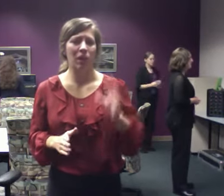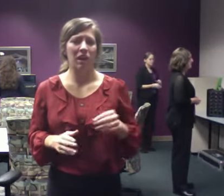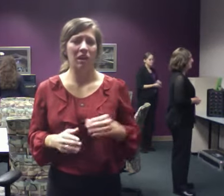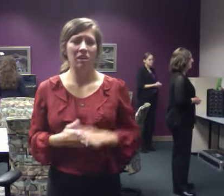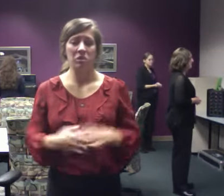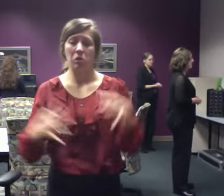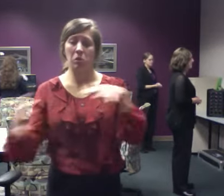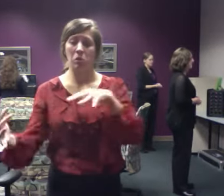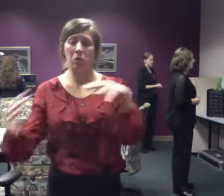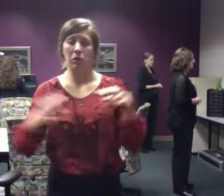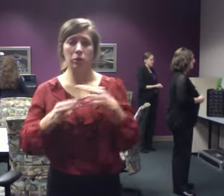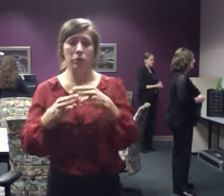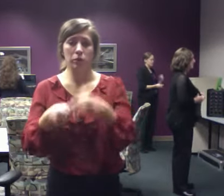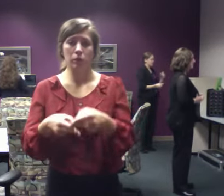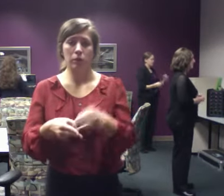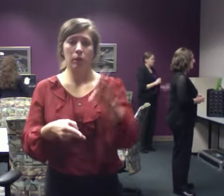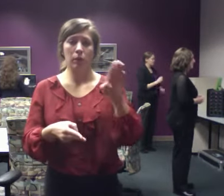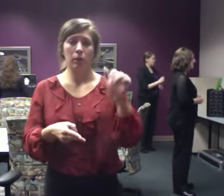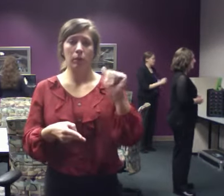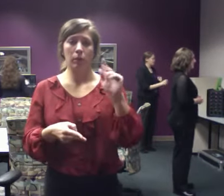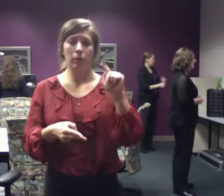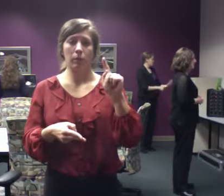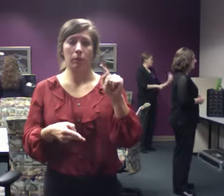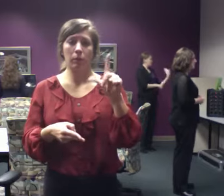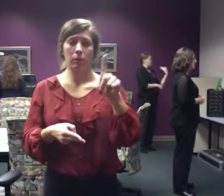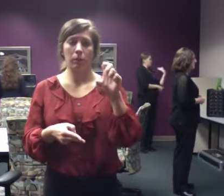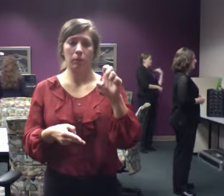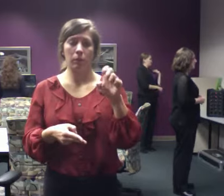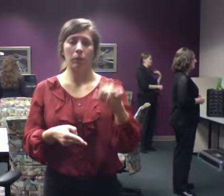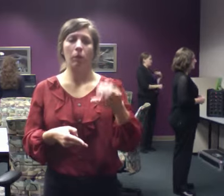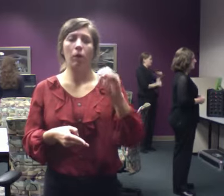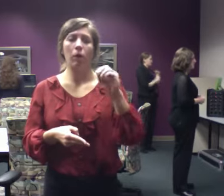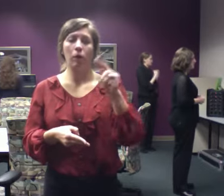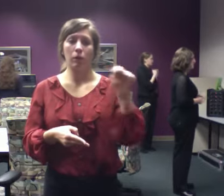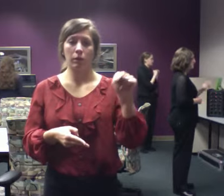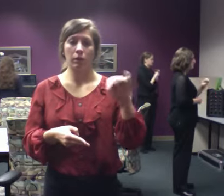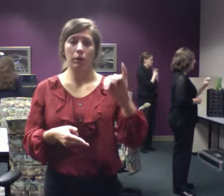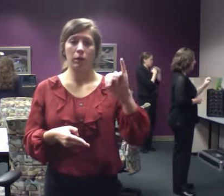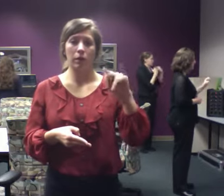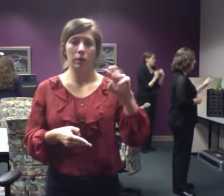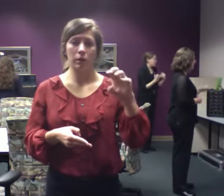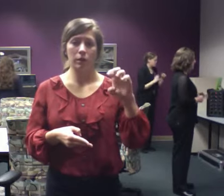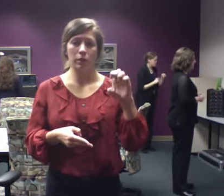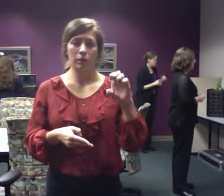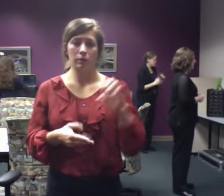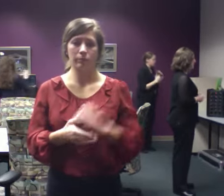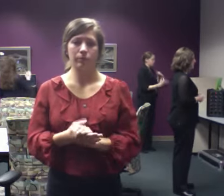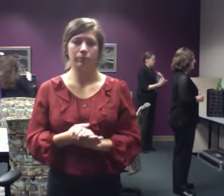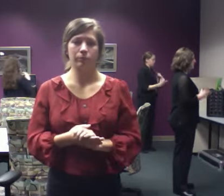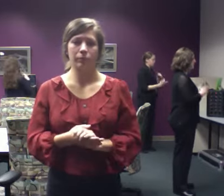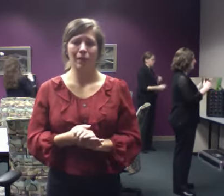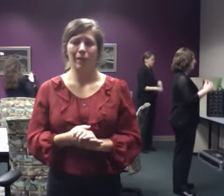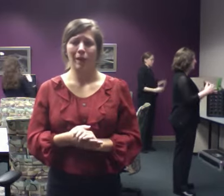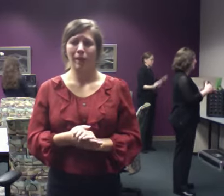And so the war on the Eastern Front was a total war. It was incredibly